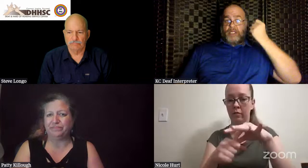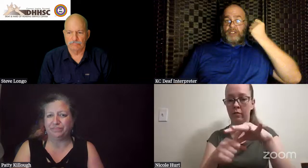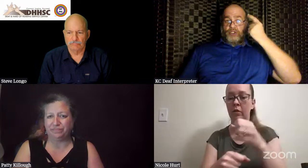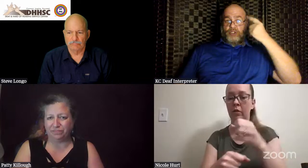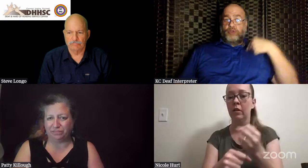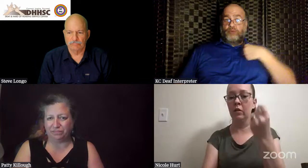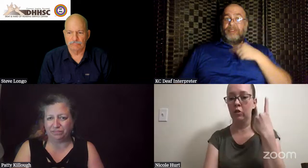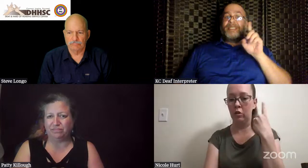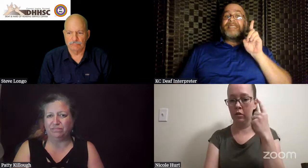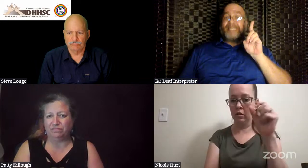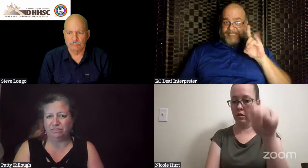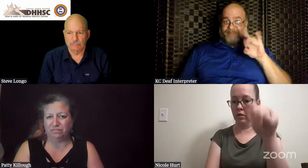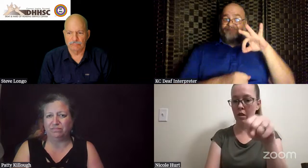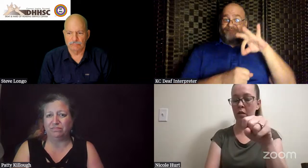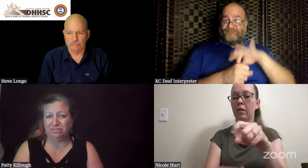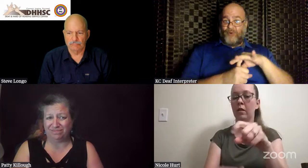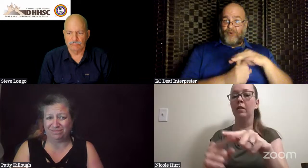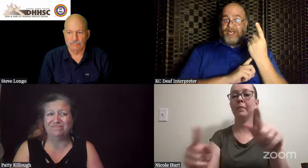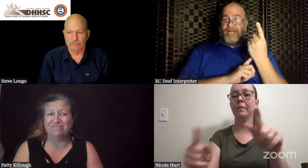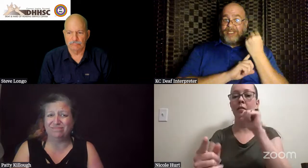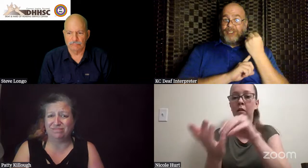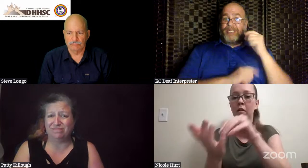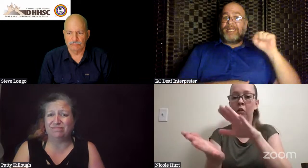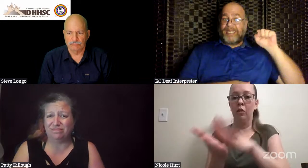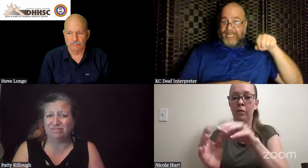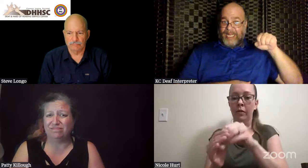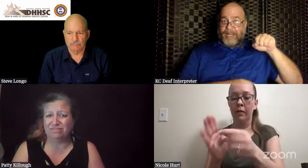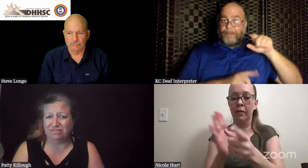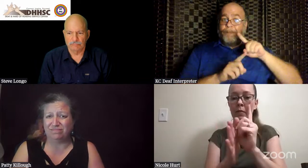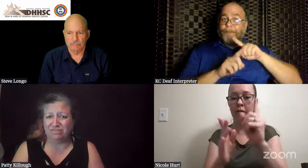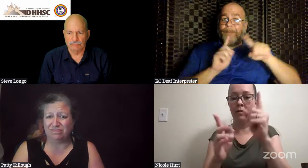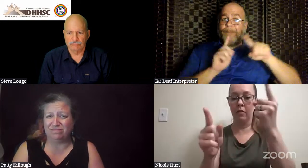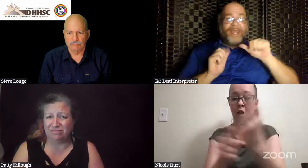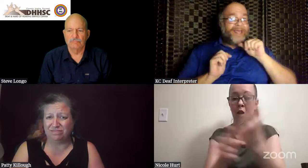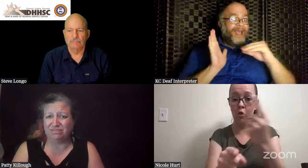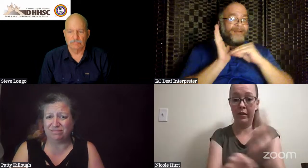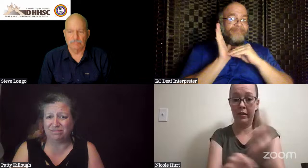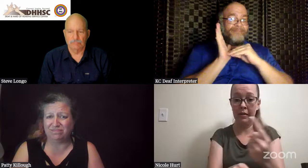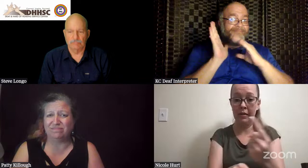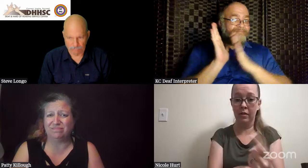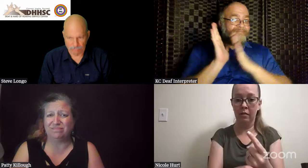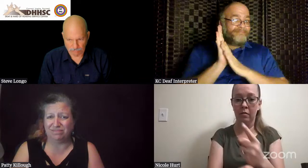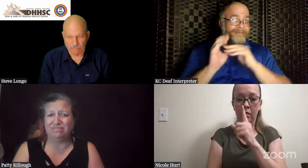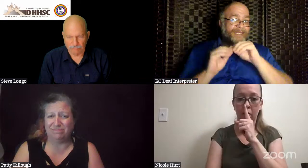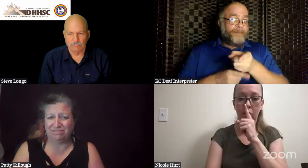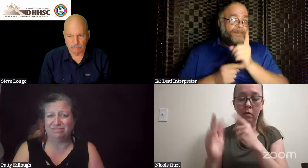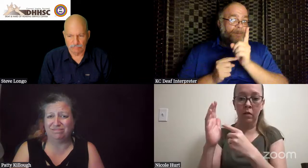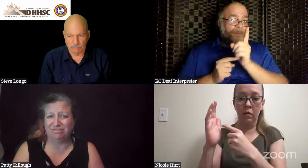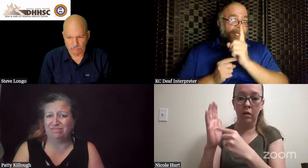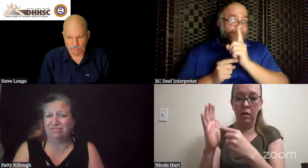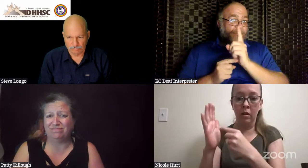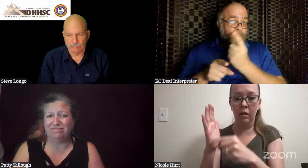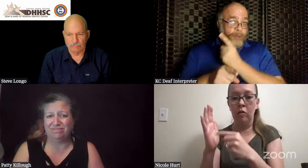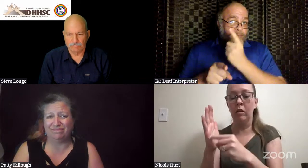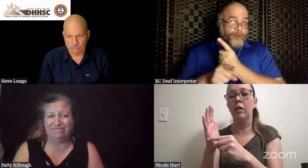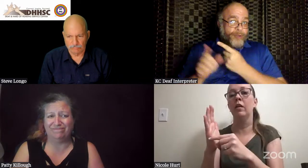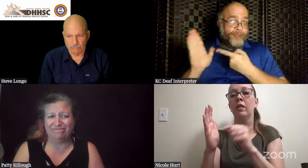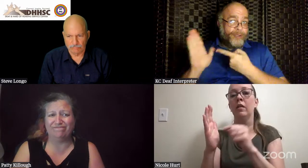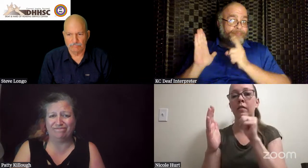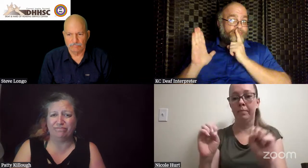do need to make sure that the information is accurate. And we did vote last year, but we did not put